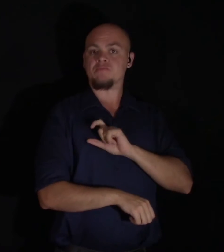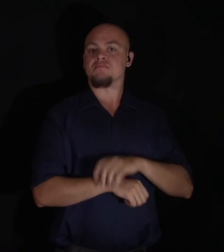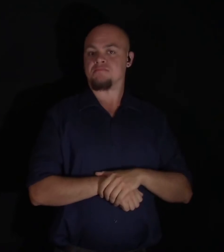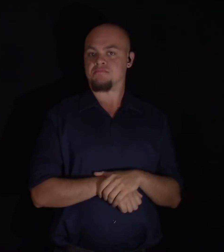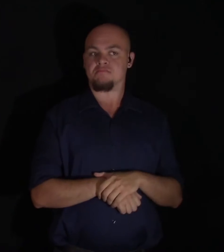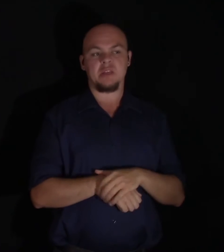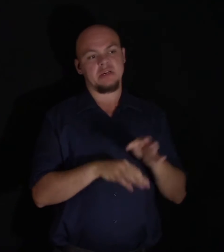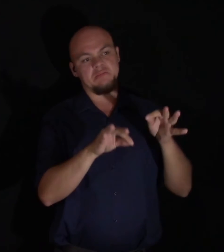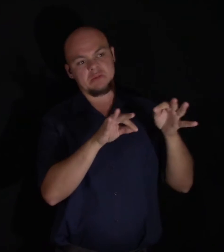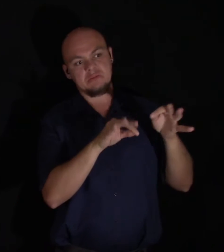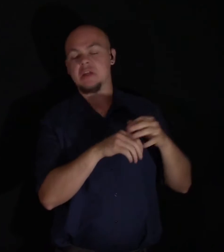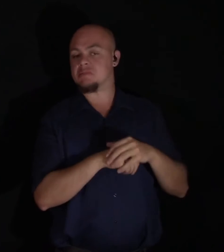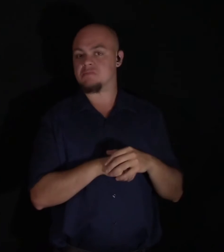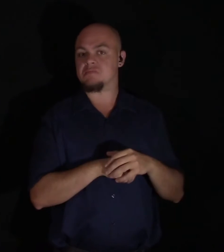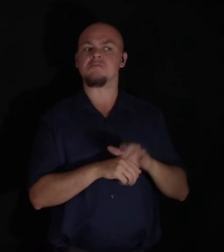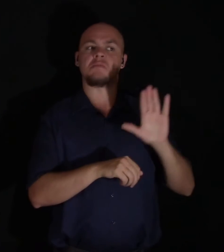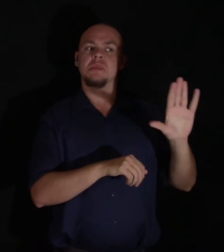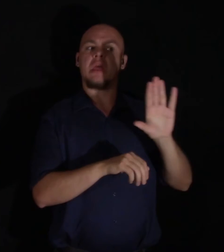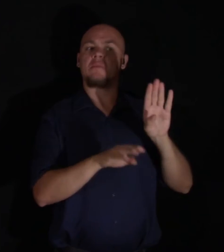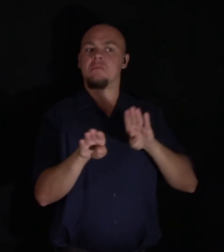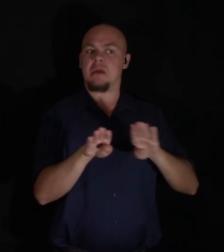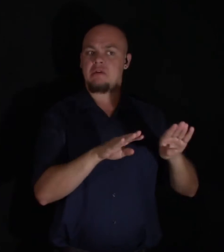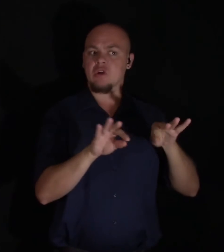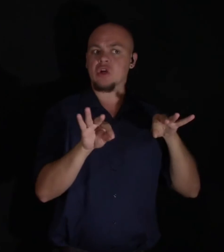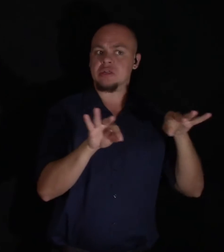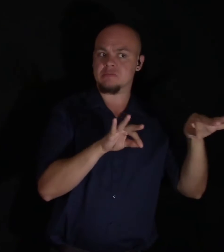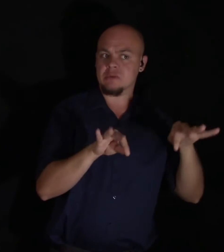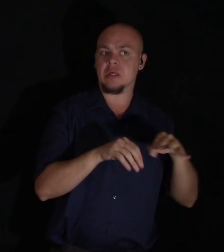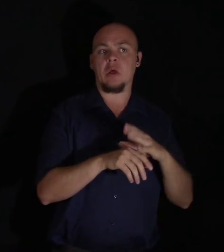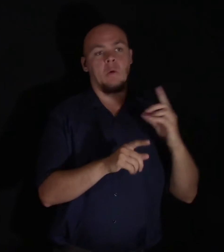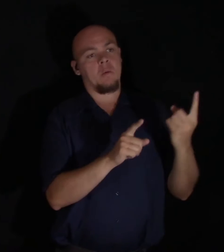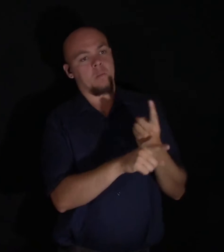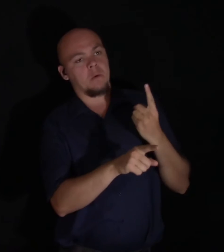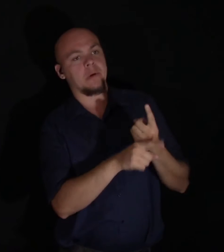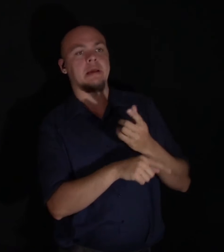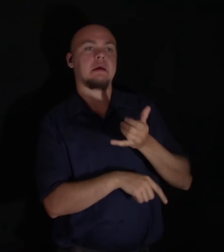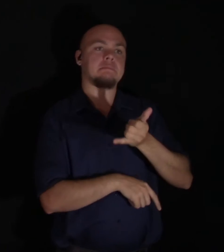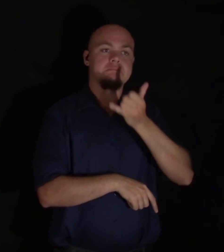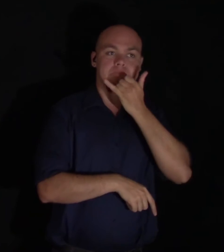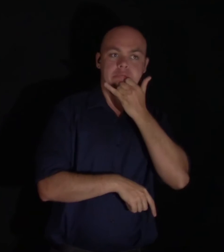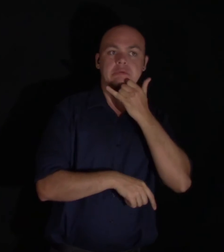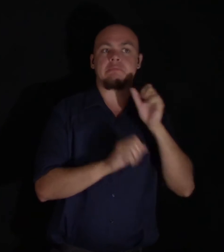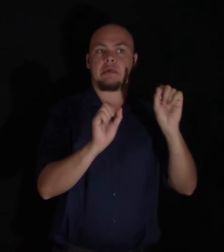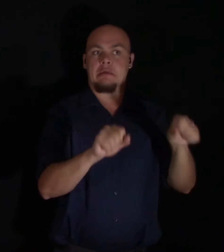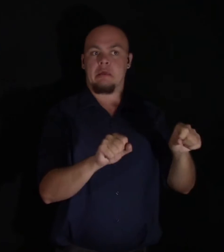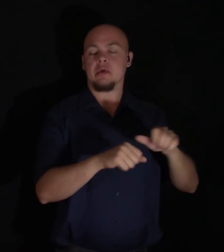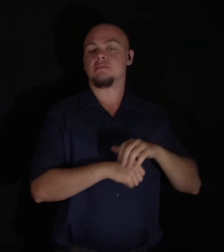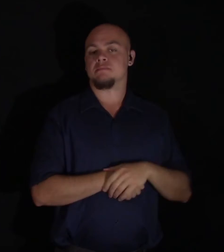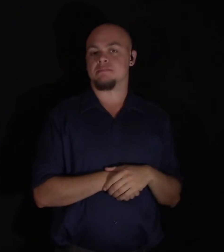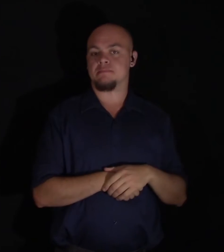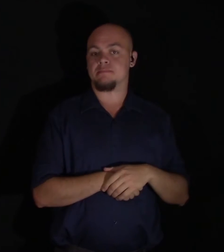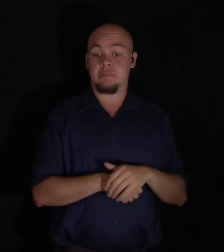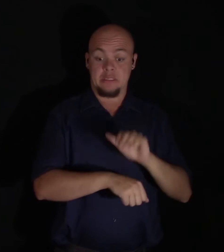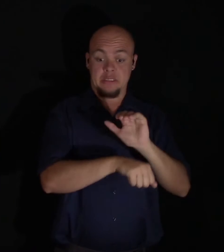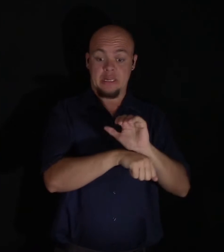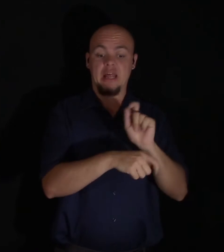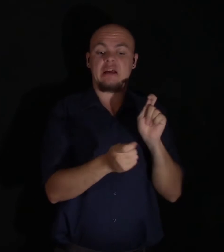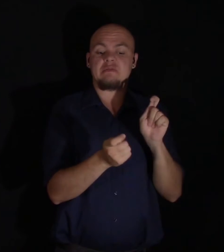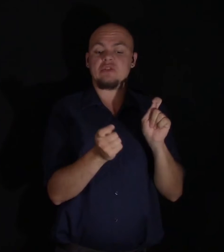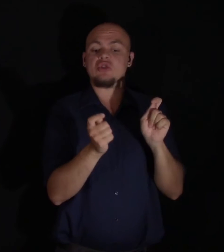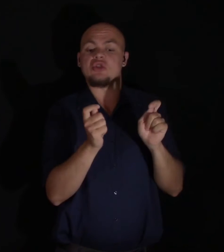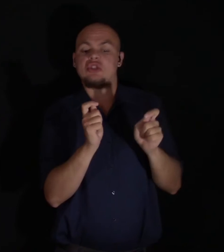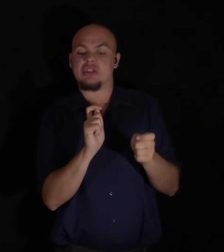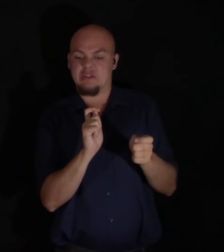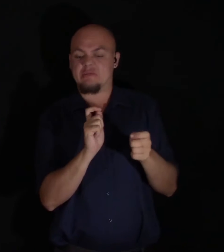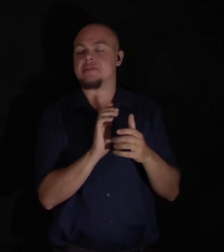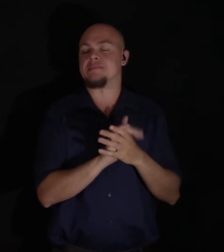conduct of officers and what's appropriate and not appropriate. But I've decided to shift a little bit this evening in light of what I'm